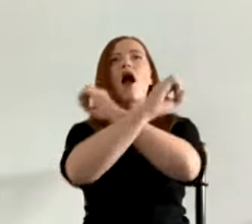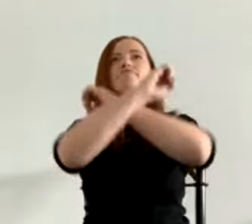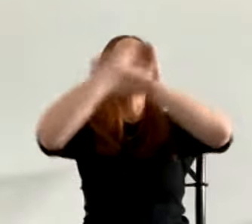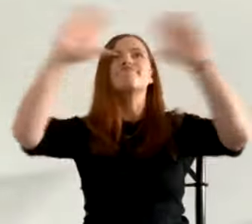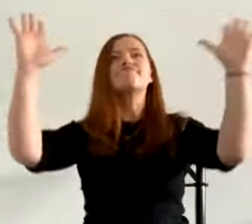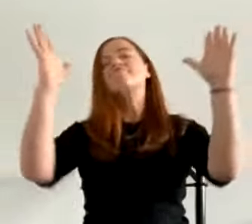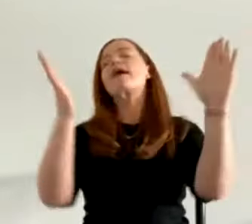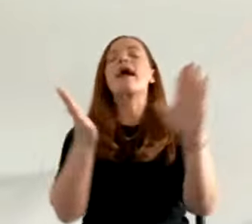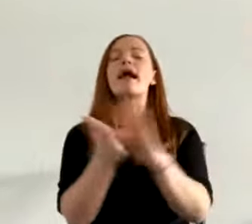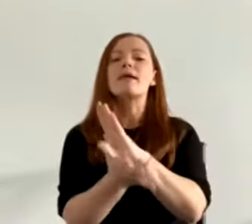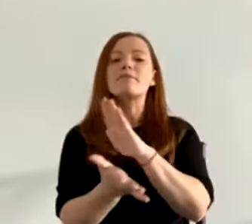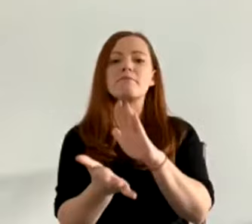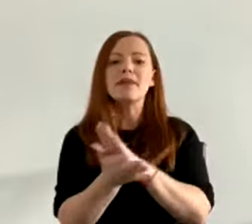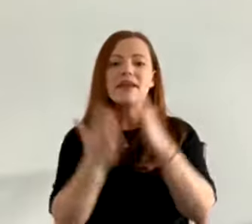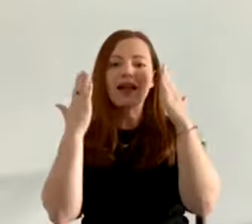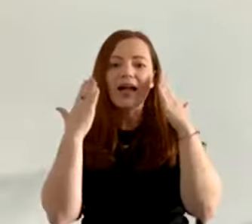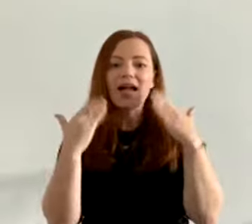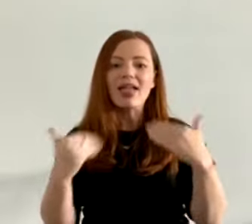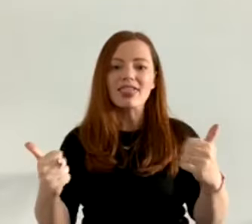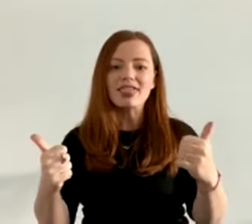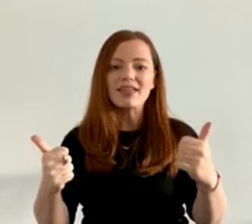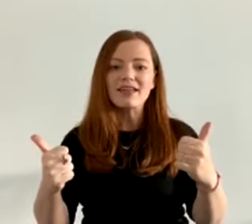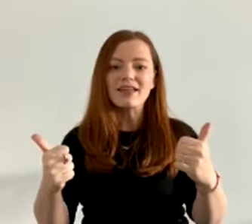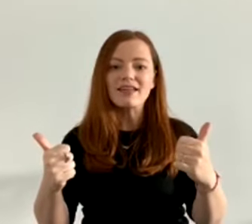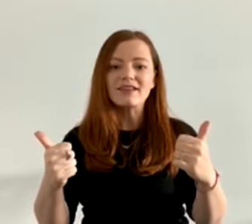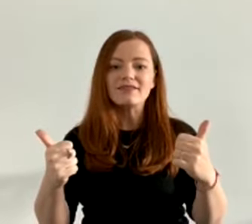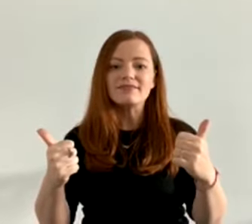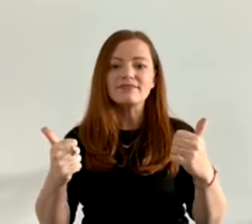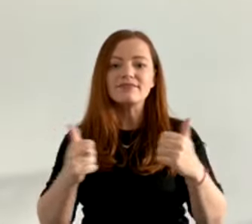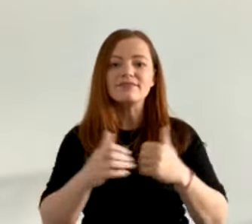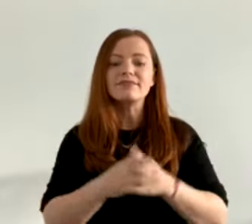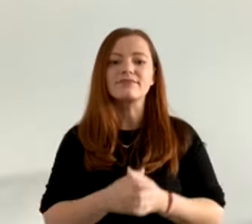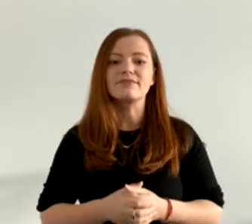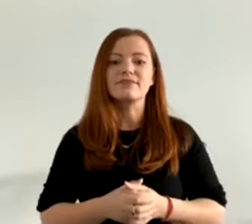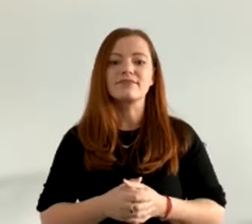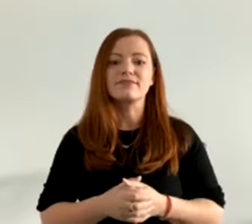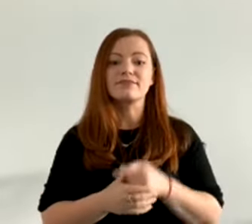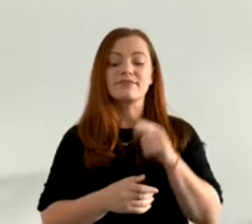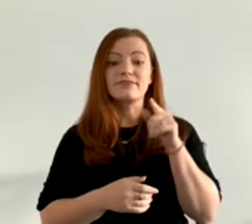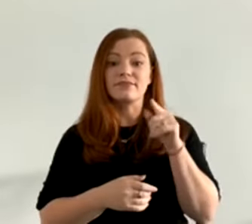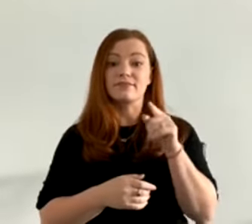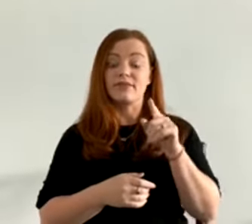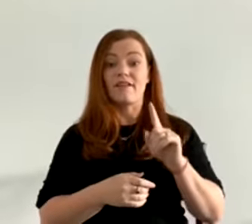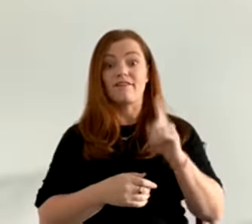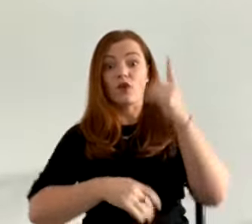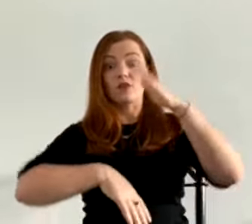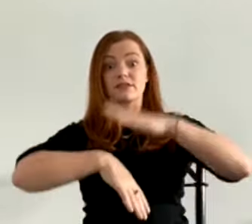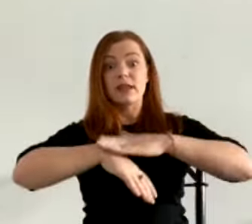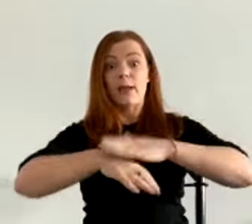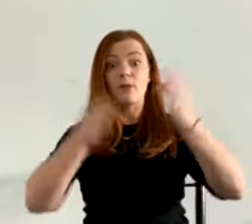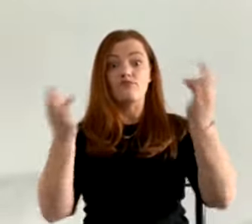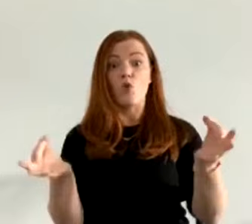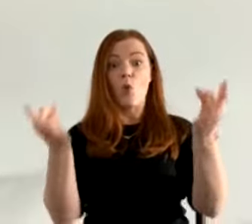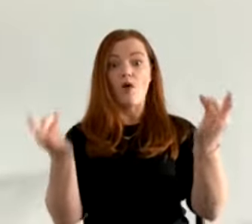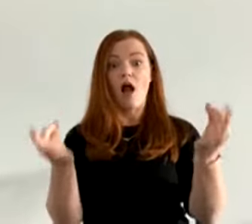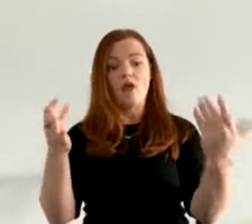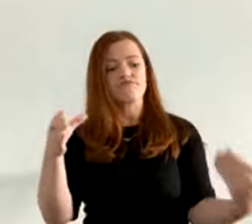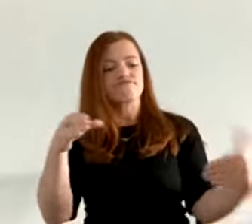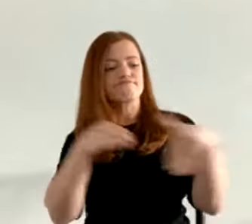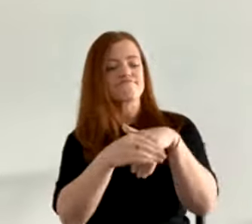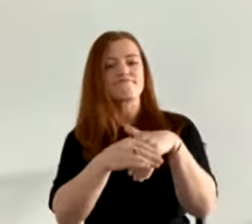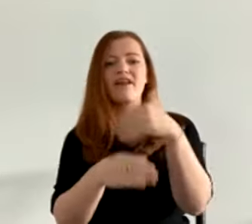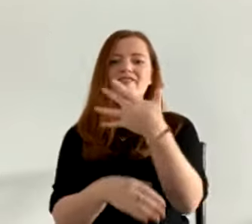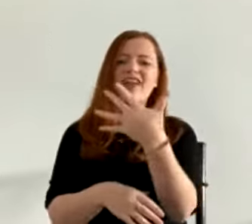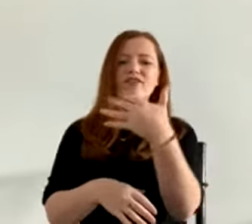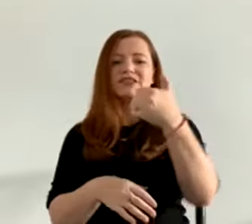and healthy. And I first got into yoga maybe about 5 years ago, 6 years ago,